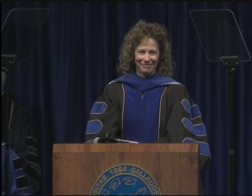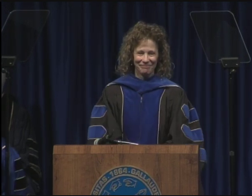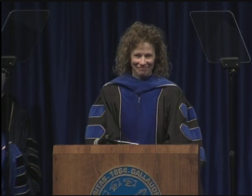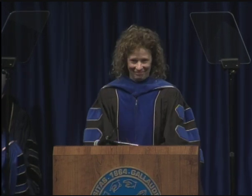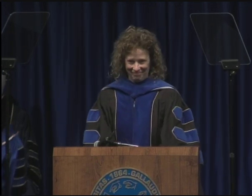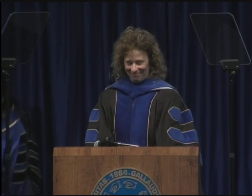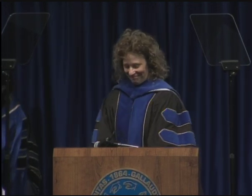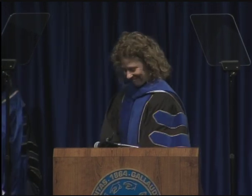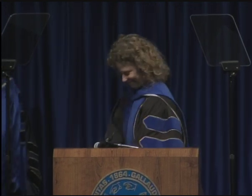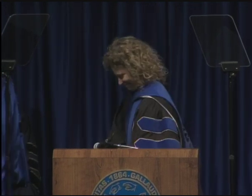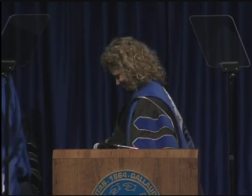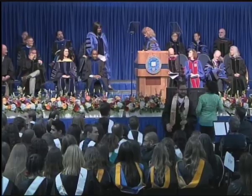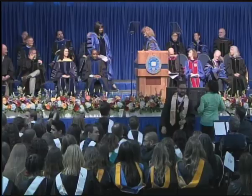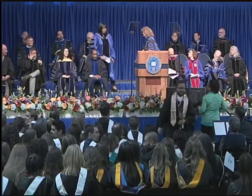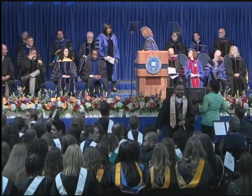graduates.